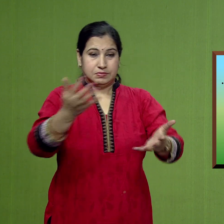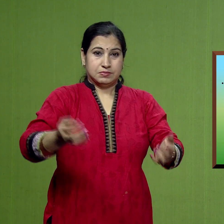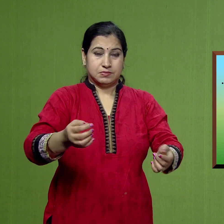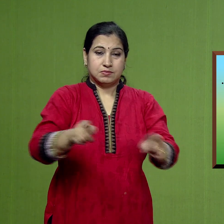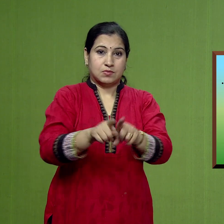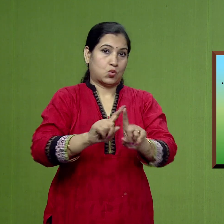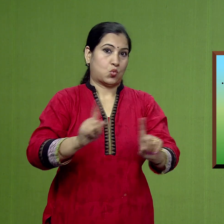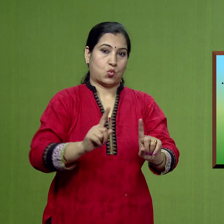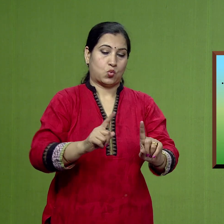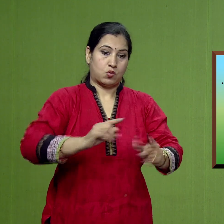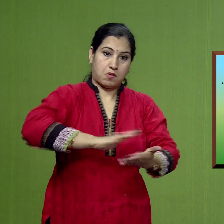air.